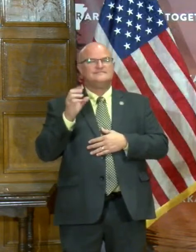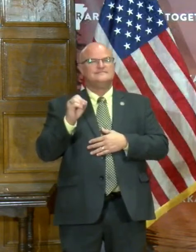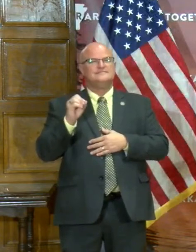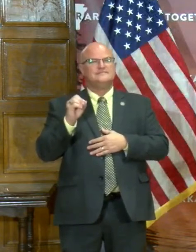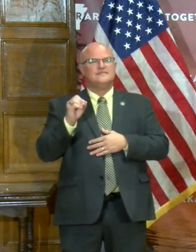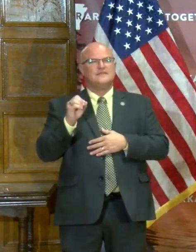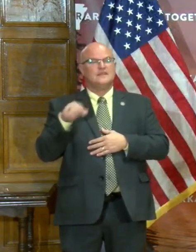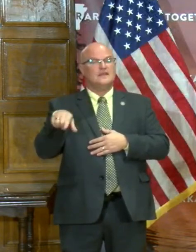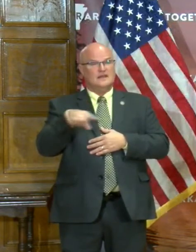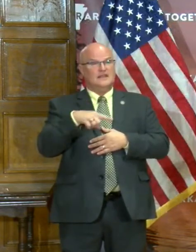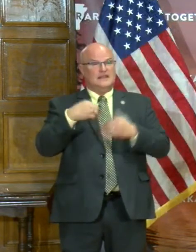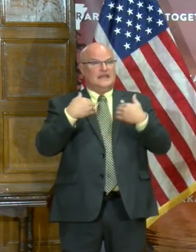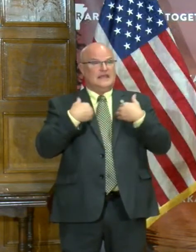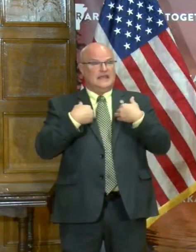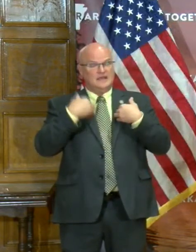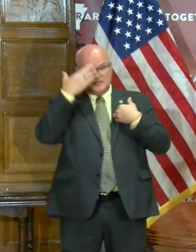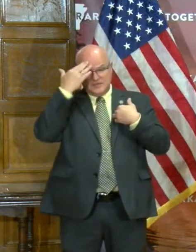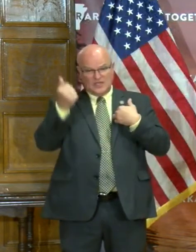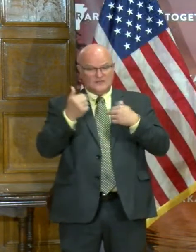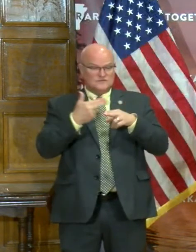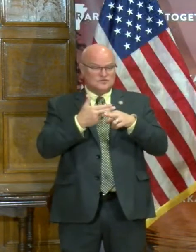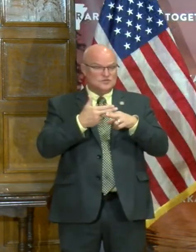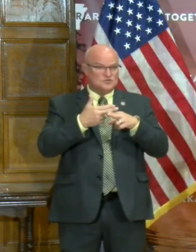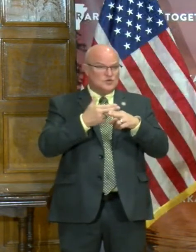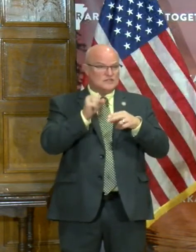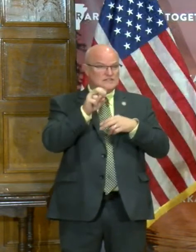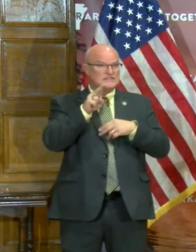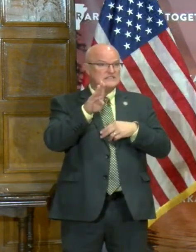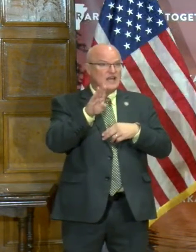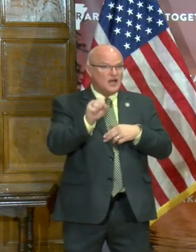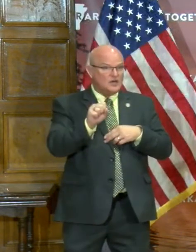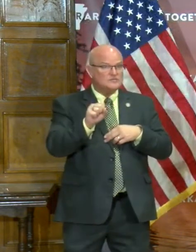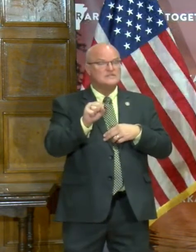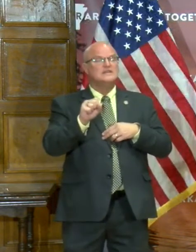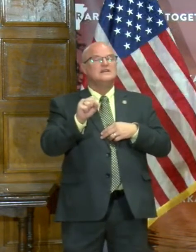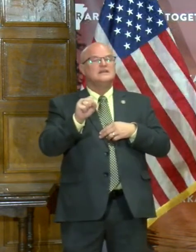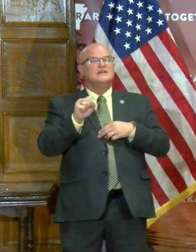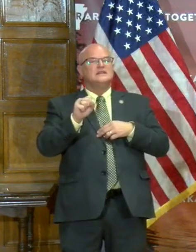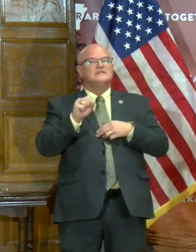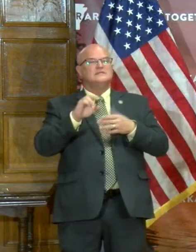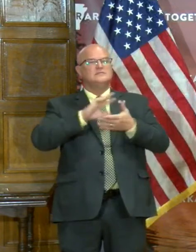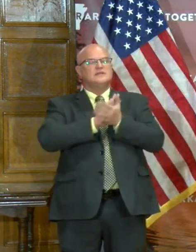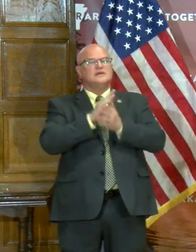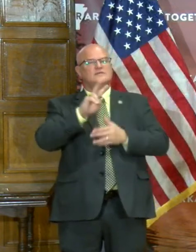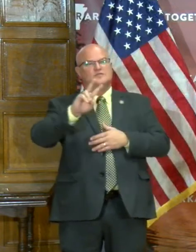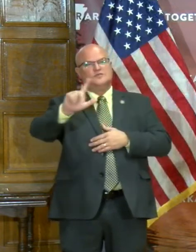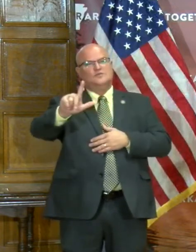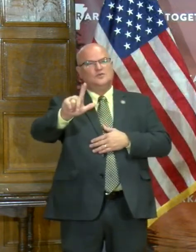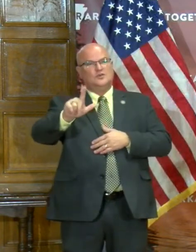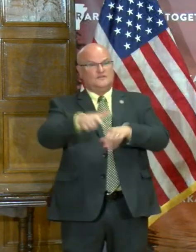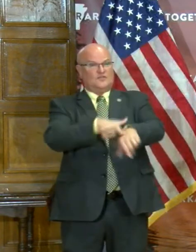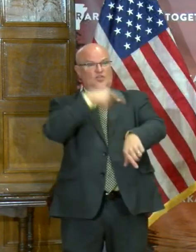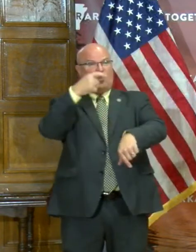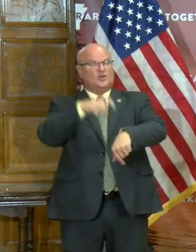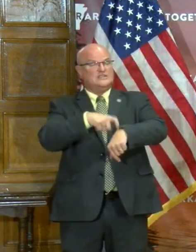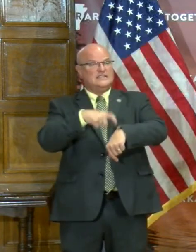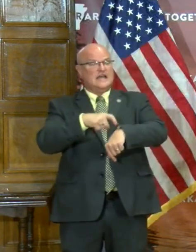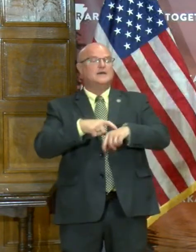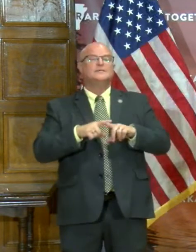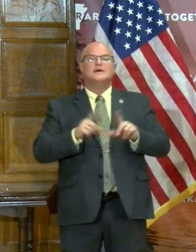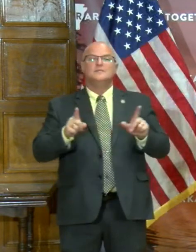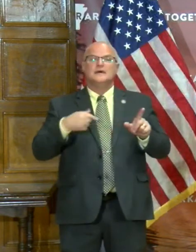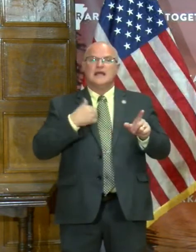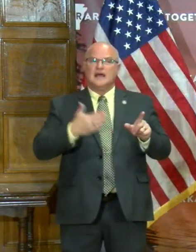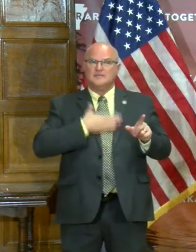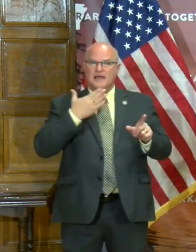so they've had, because of a shortage of substitutes, to go virtual for a longer period of time. But